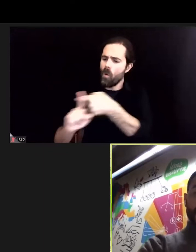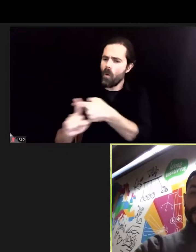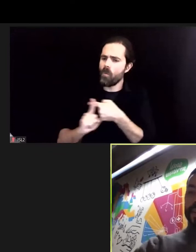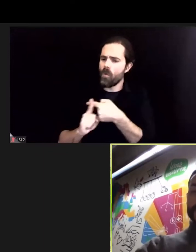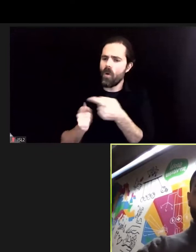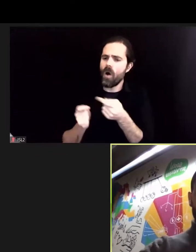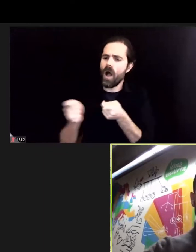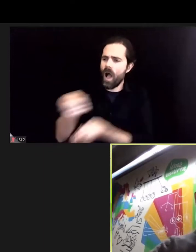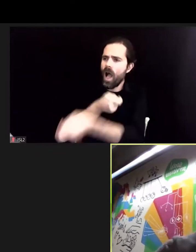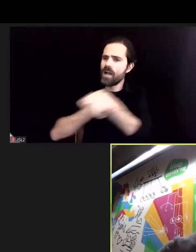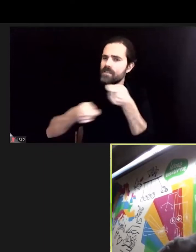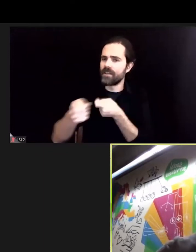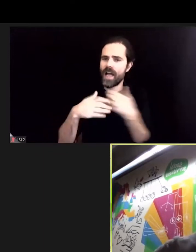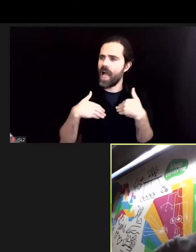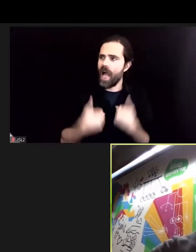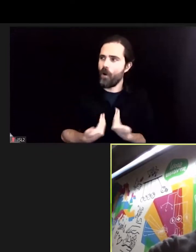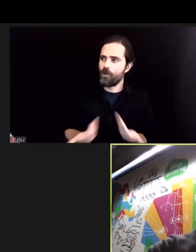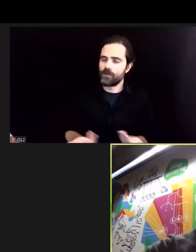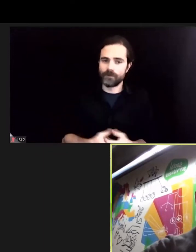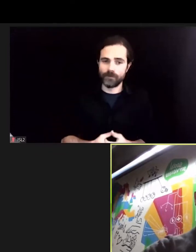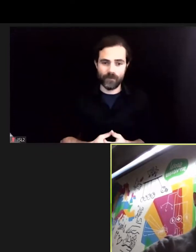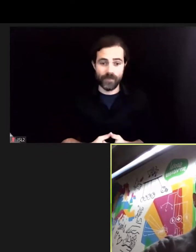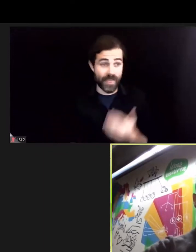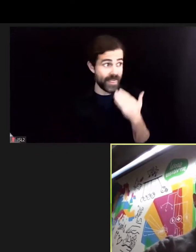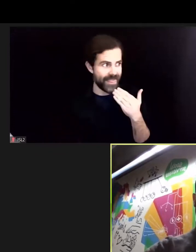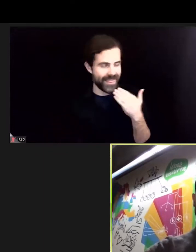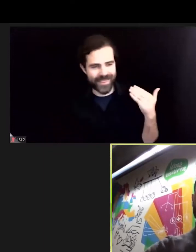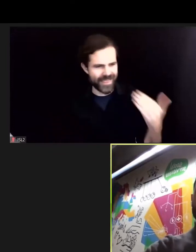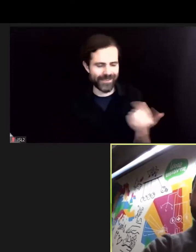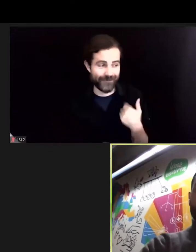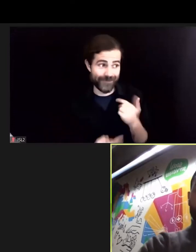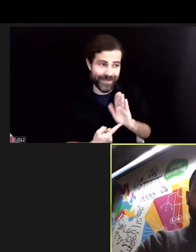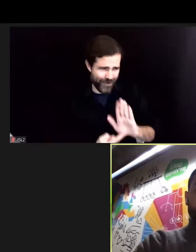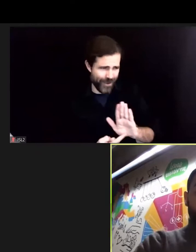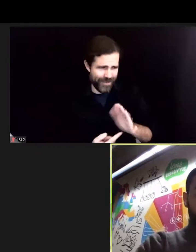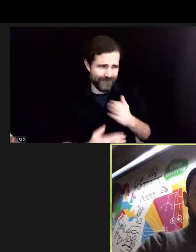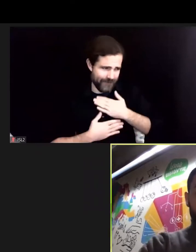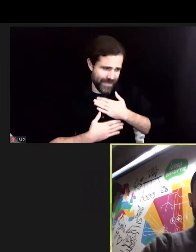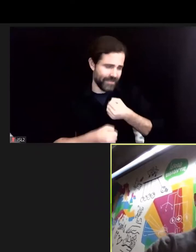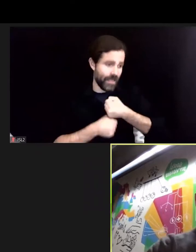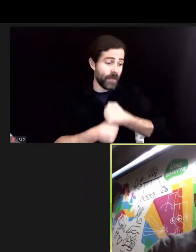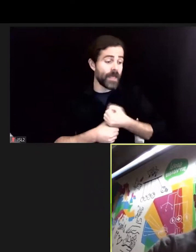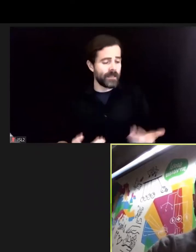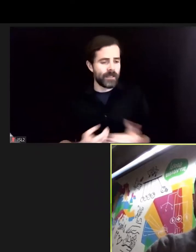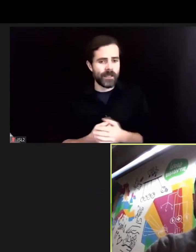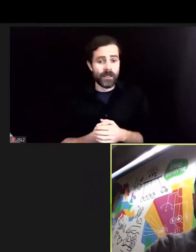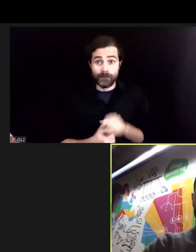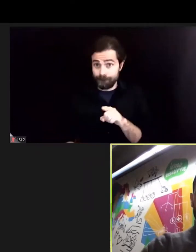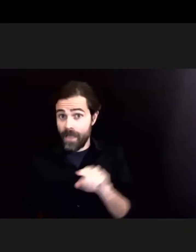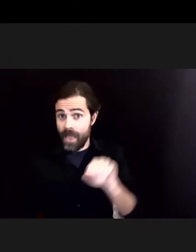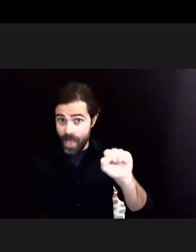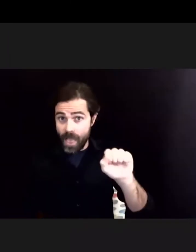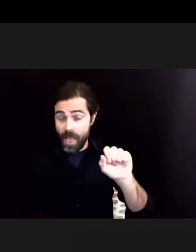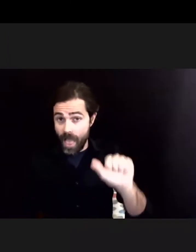Yep. Good morning. Thank you very much for the introduction and the invitation to participate today. As Antonio has said, I represent the ASPD